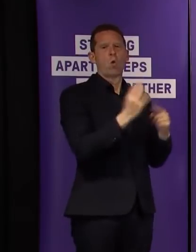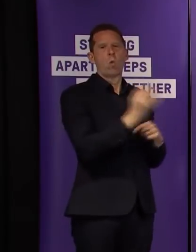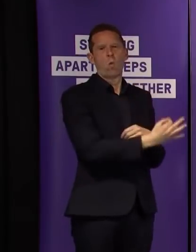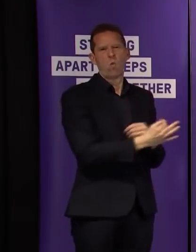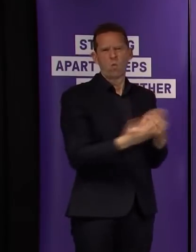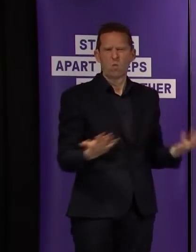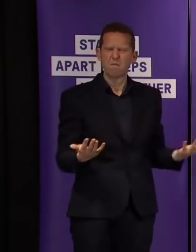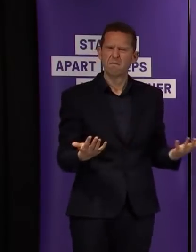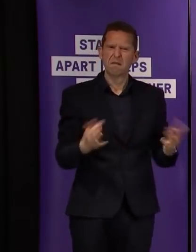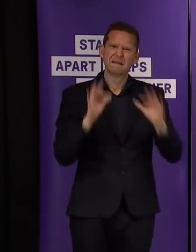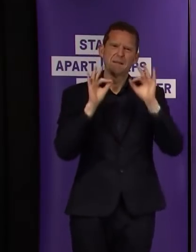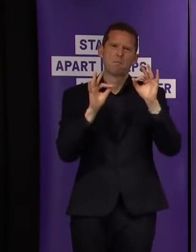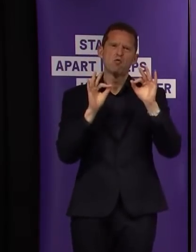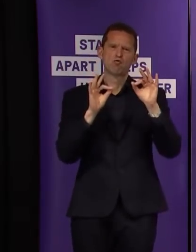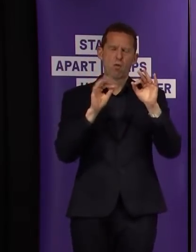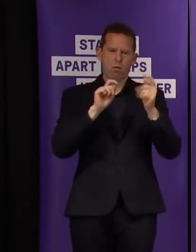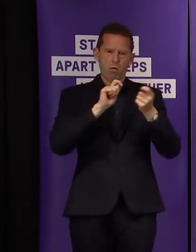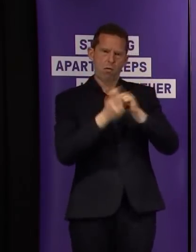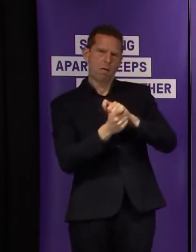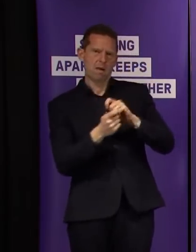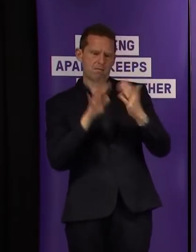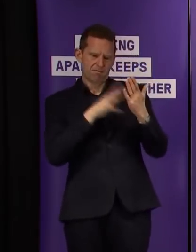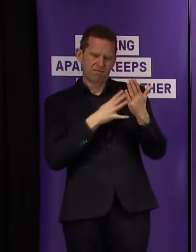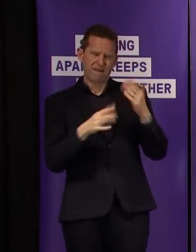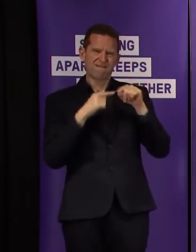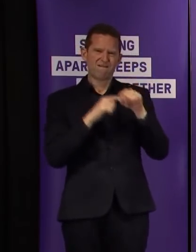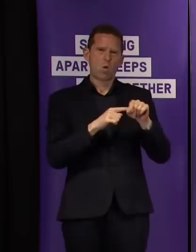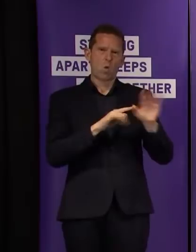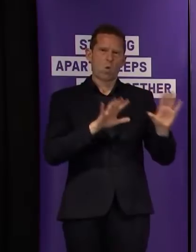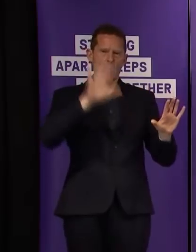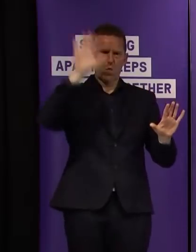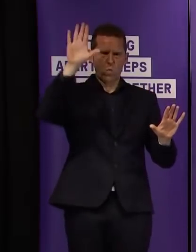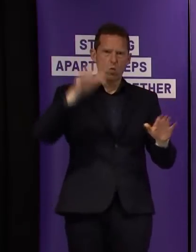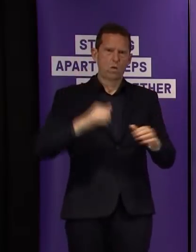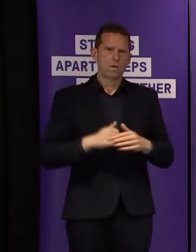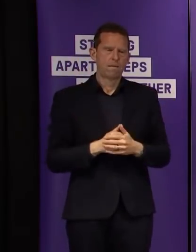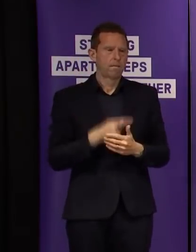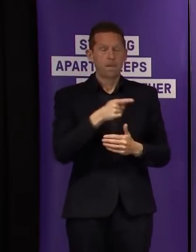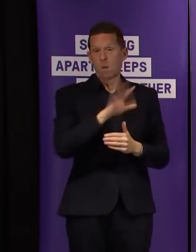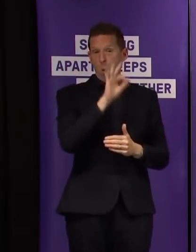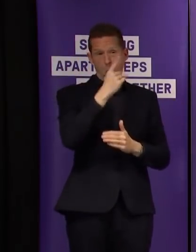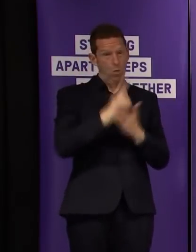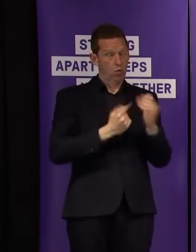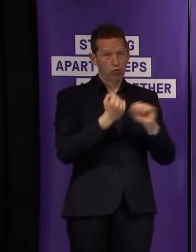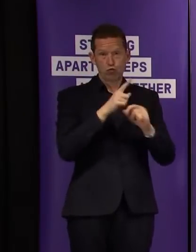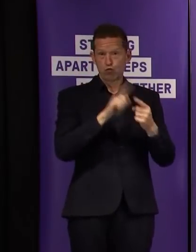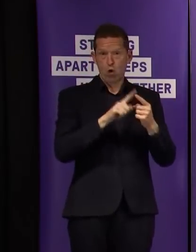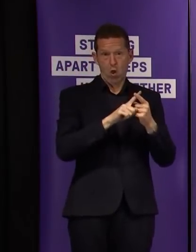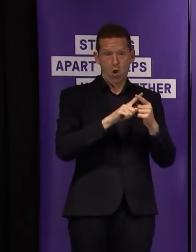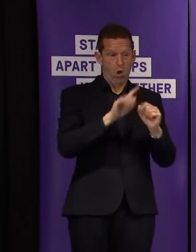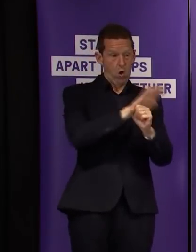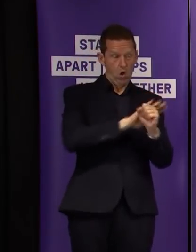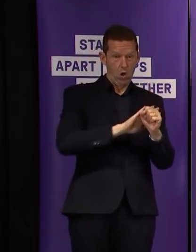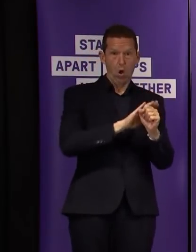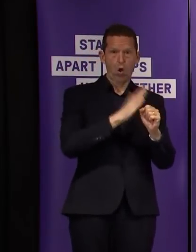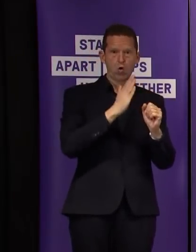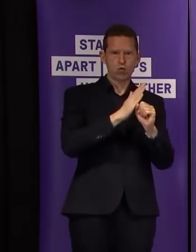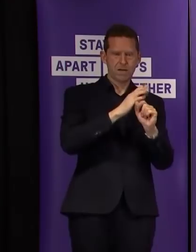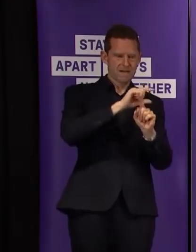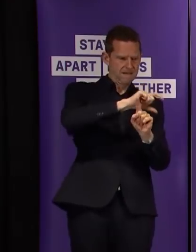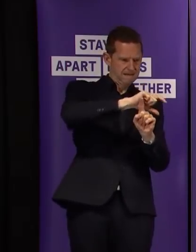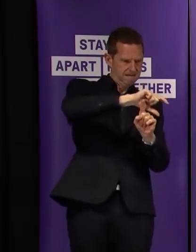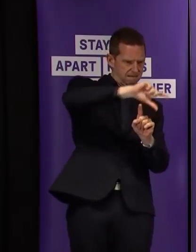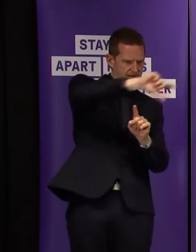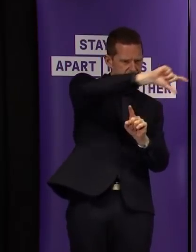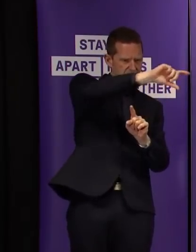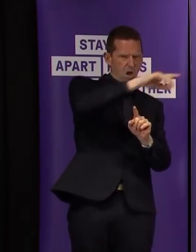say, a special treatment for that Geelong region. I would just say it's not just the city of Geelong. It is a corridor, and we